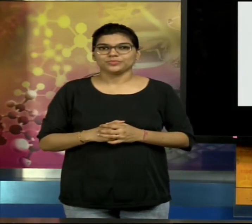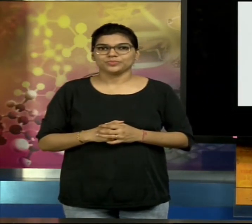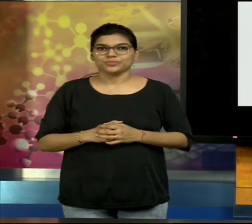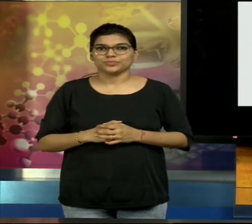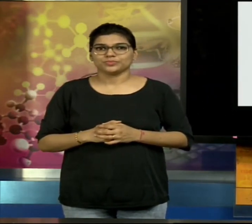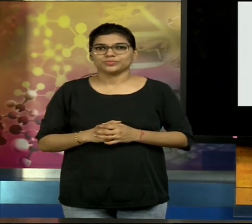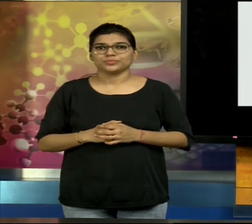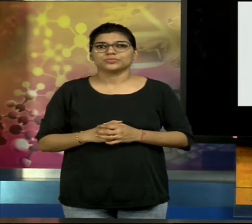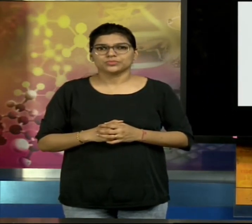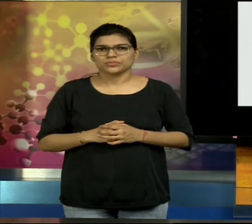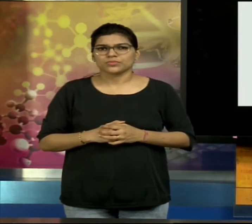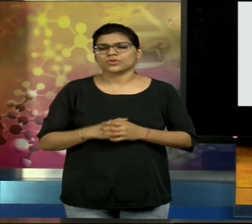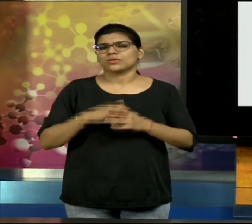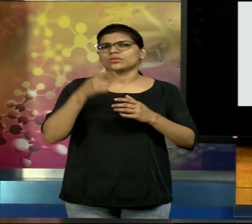bazaars.